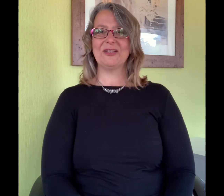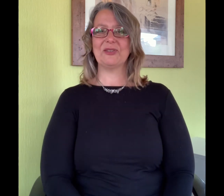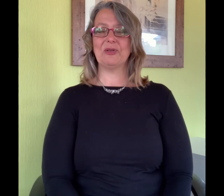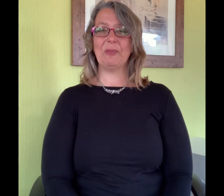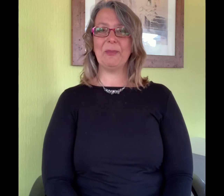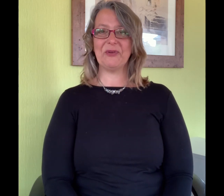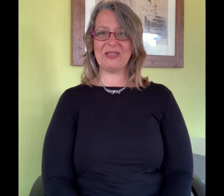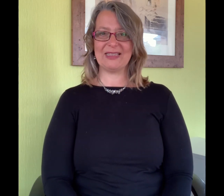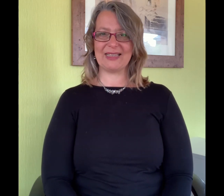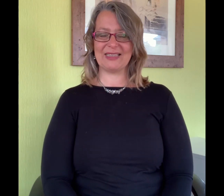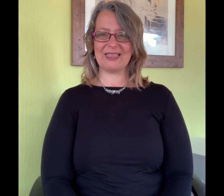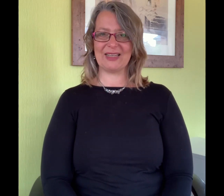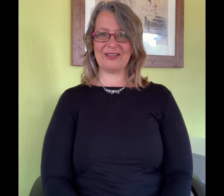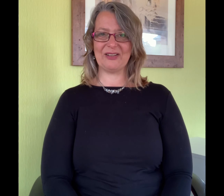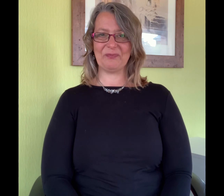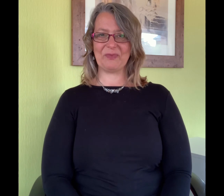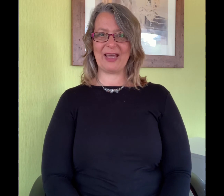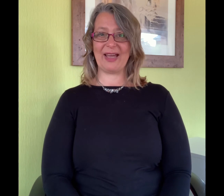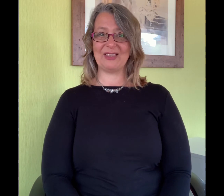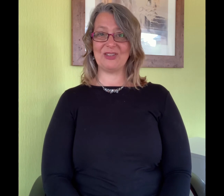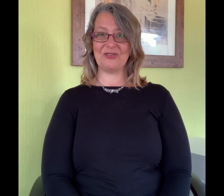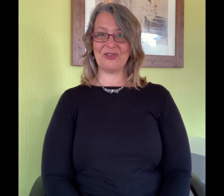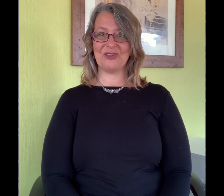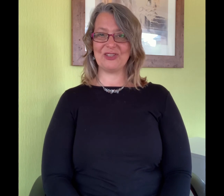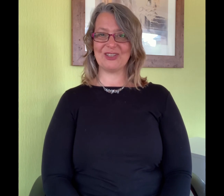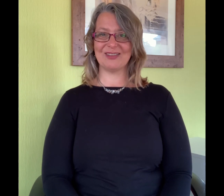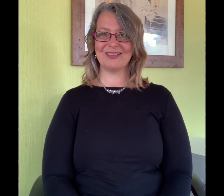So pop all these signs together and you've got